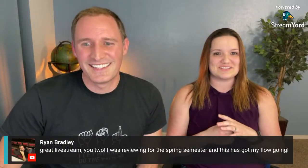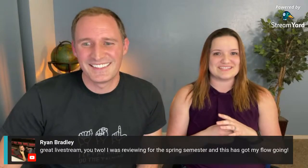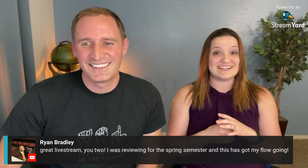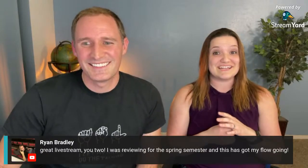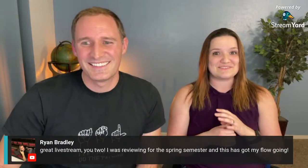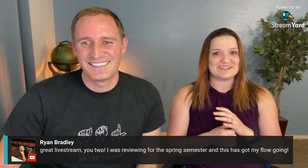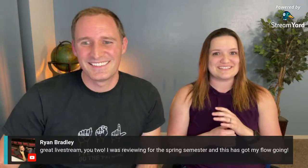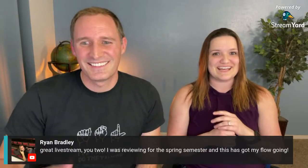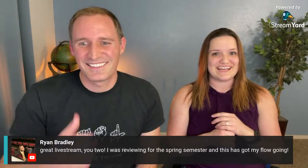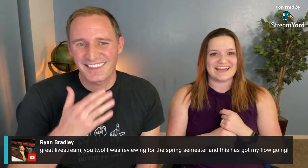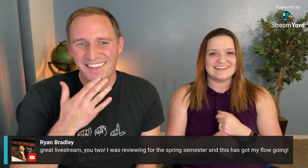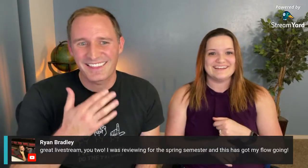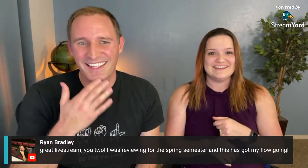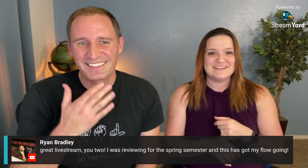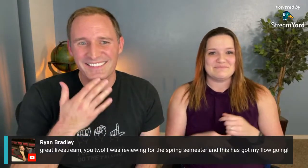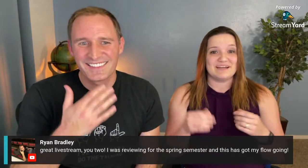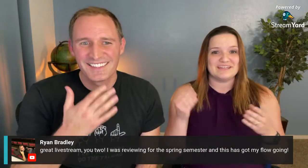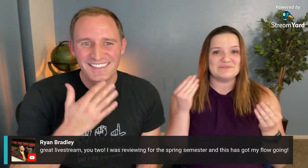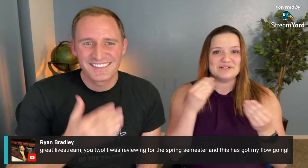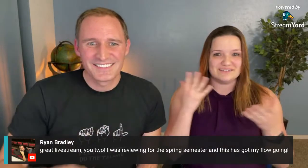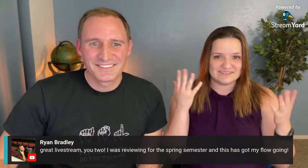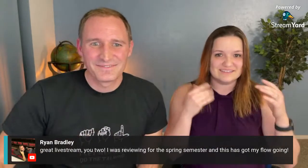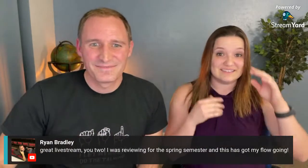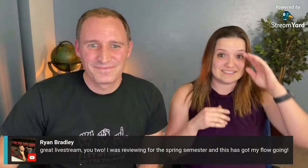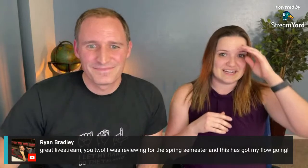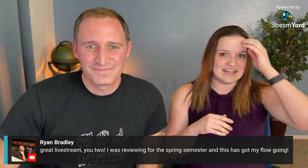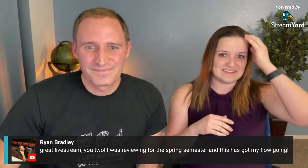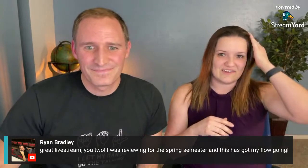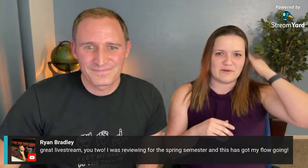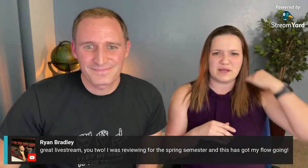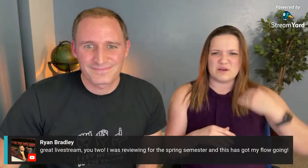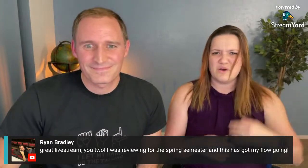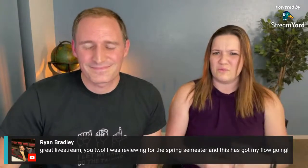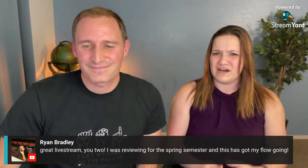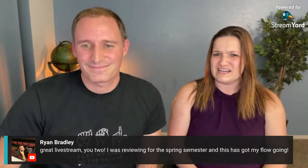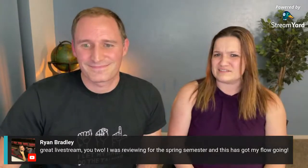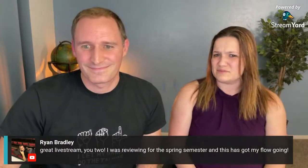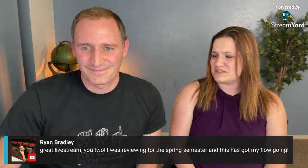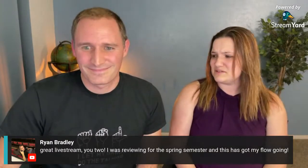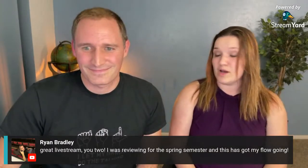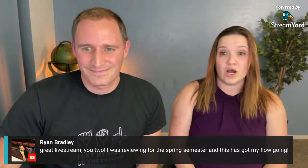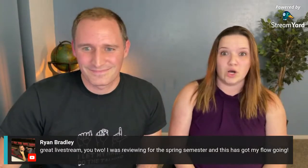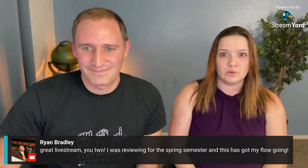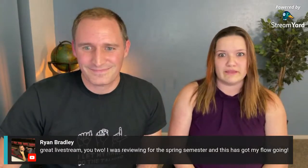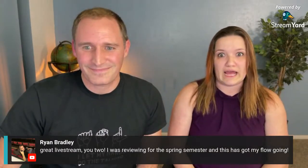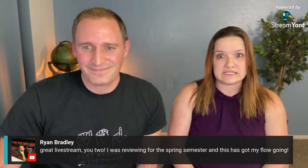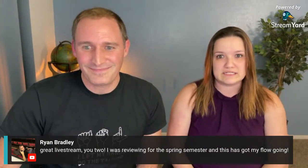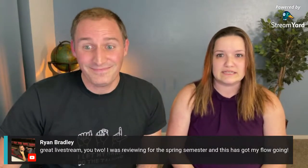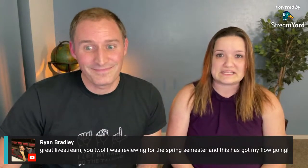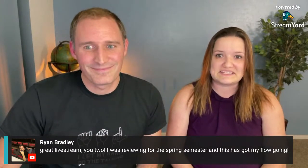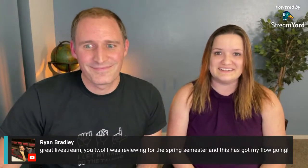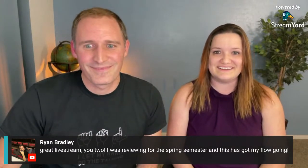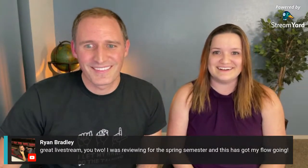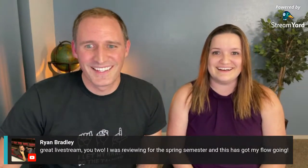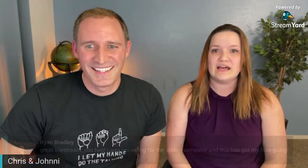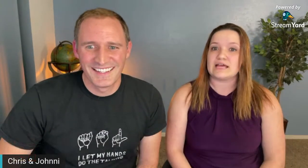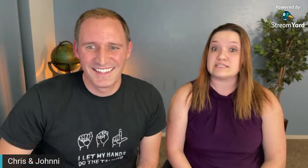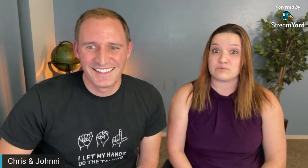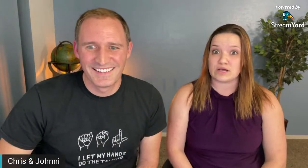it's done. He doesn't want to say it yet. Thanks. But he will. He's going to announce after. I'm like, what? What are you doing? Oh, that. Yes. That's a process